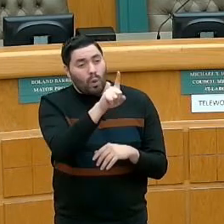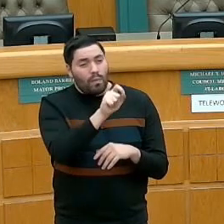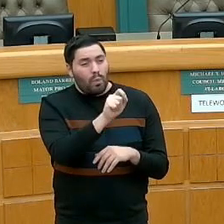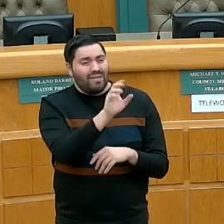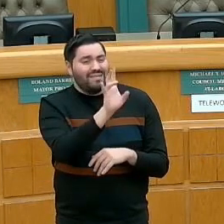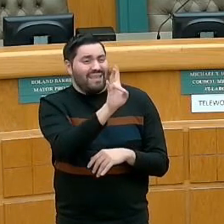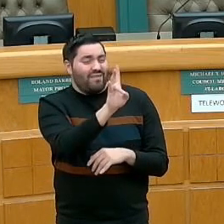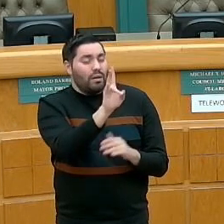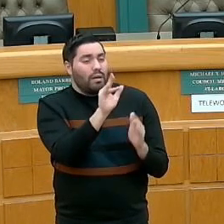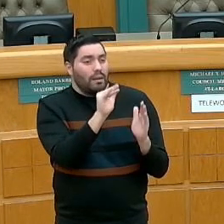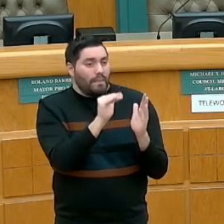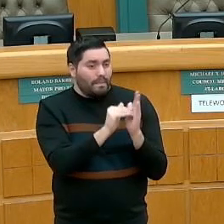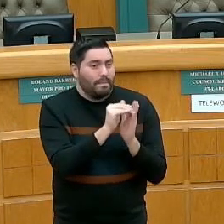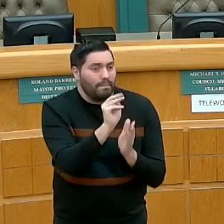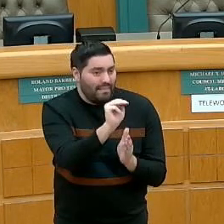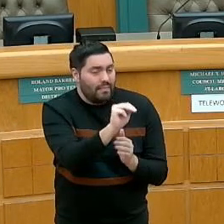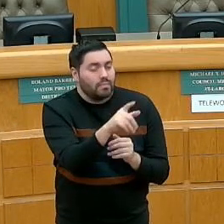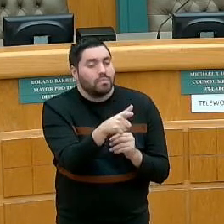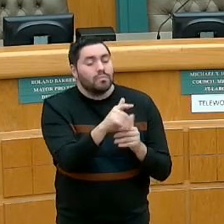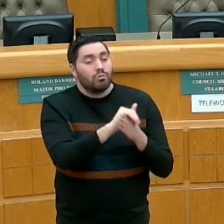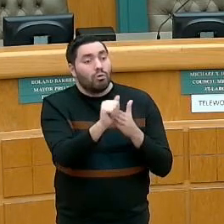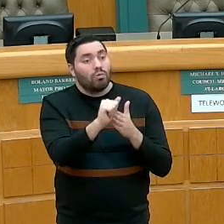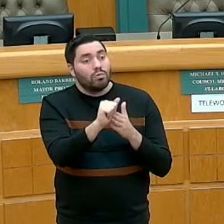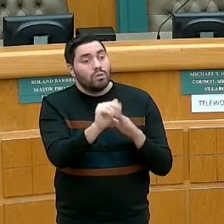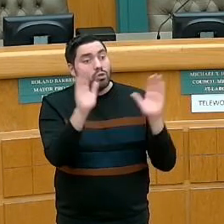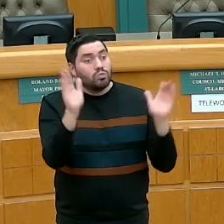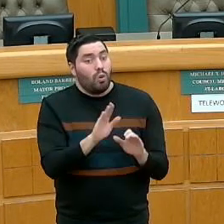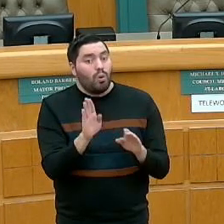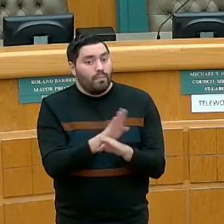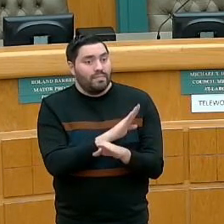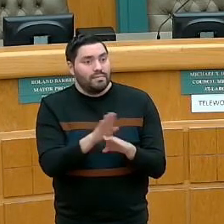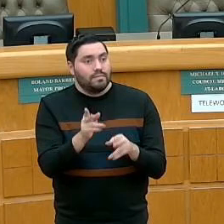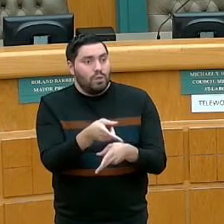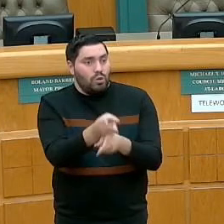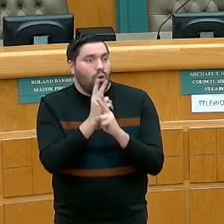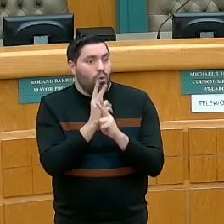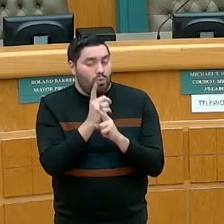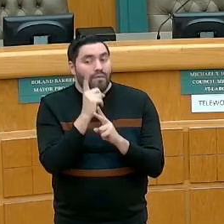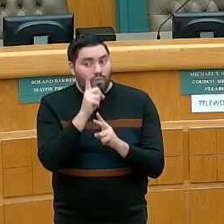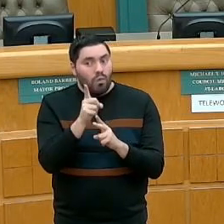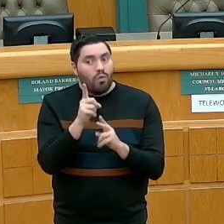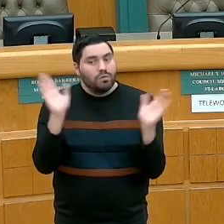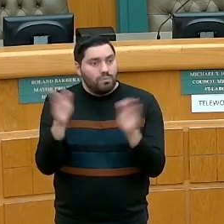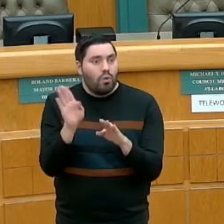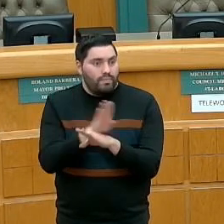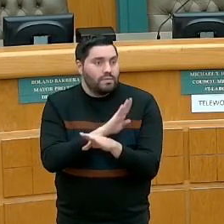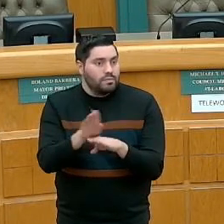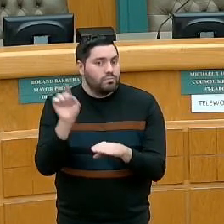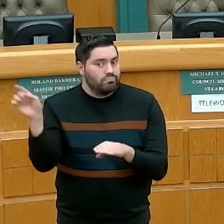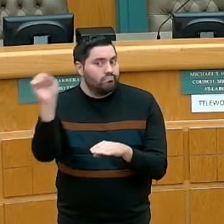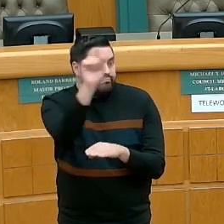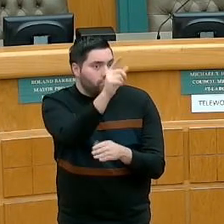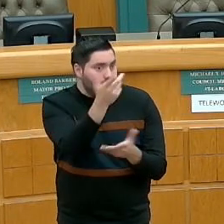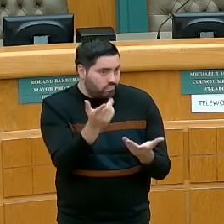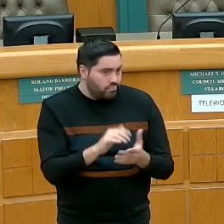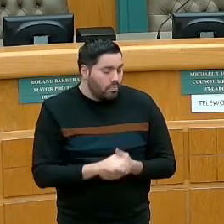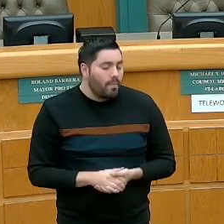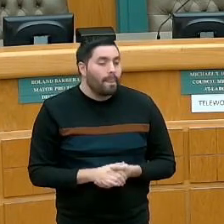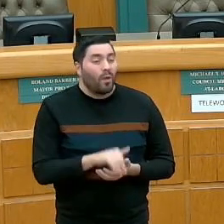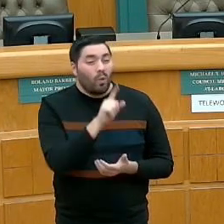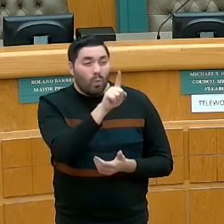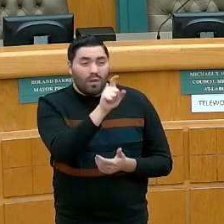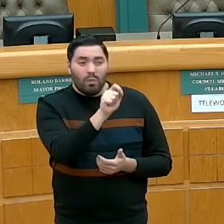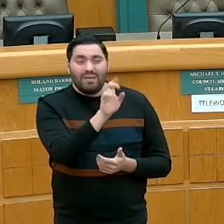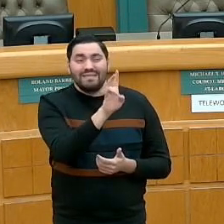$1.7 million in small business loans for small businesses, or loans for small businesses, I should say,